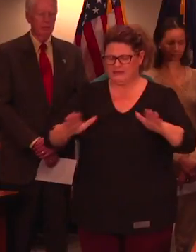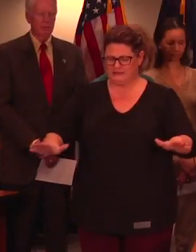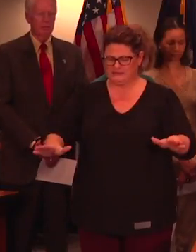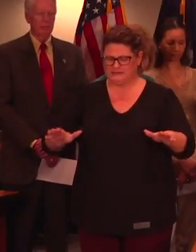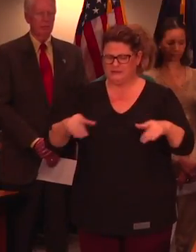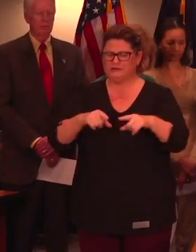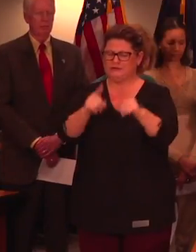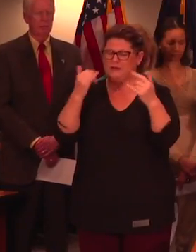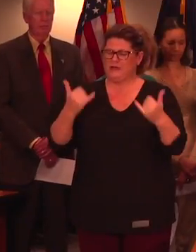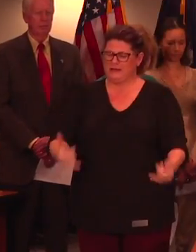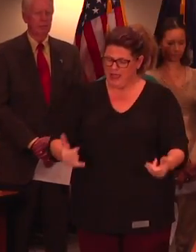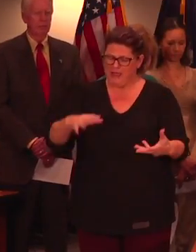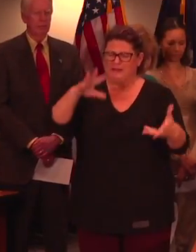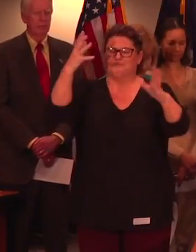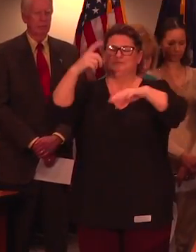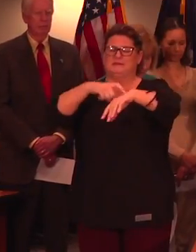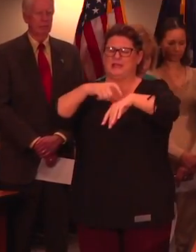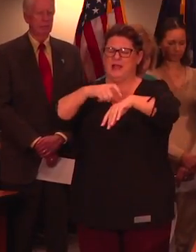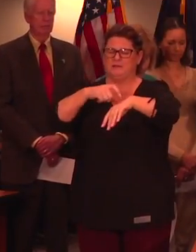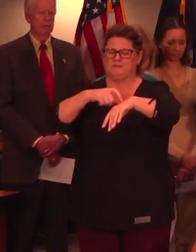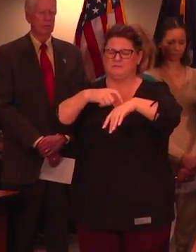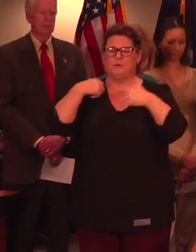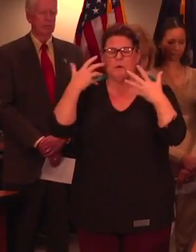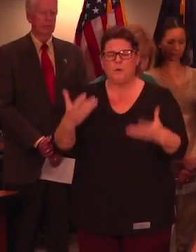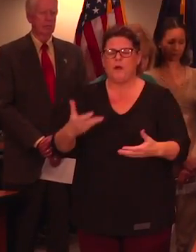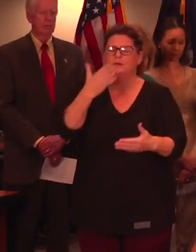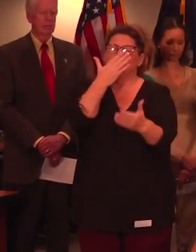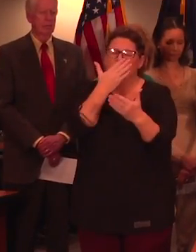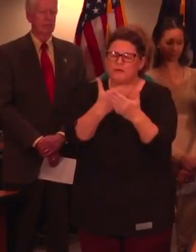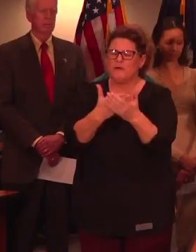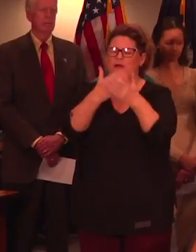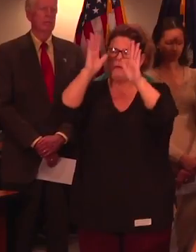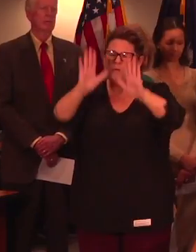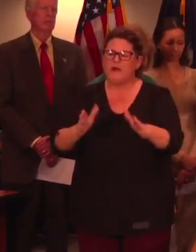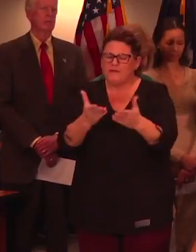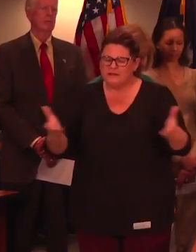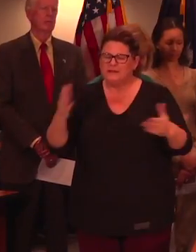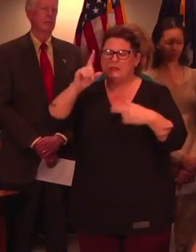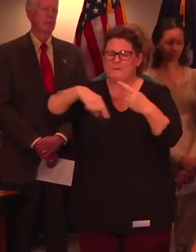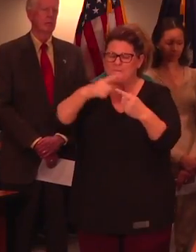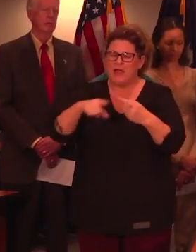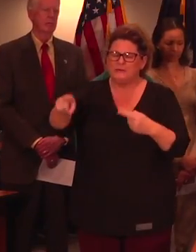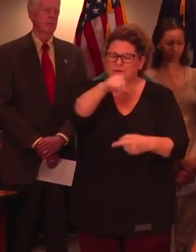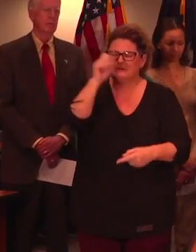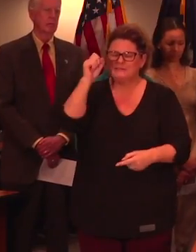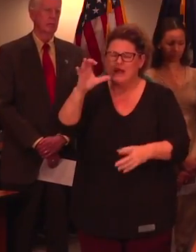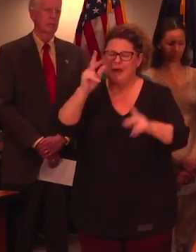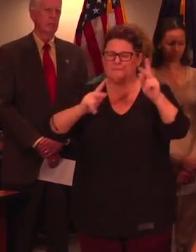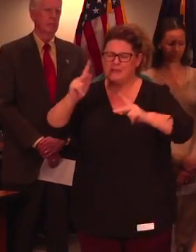the stage upon which all that is good and excellent about the people of South Carolina be